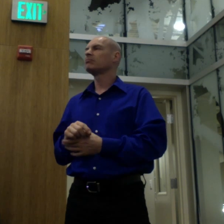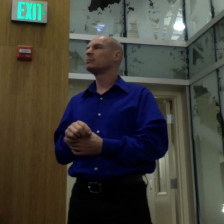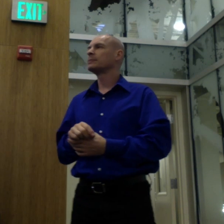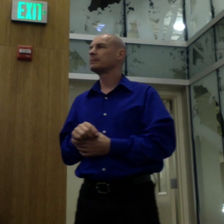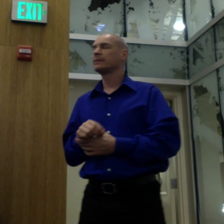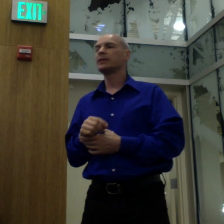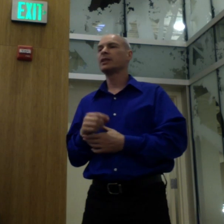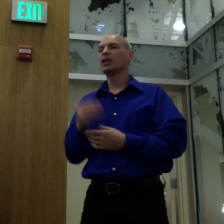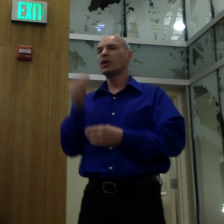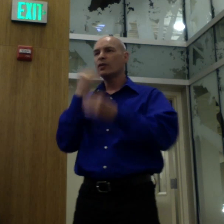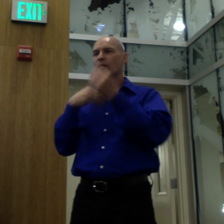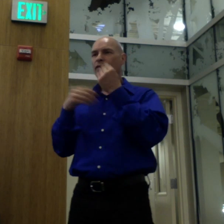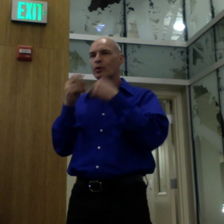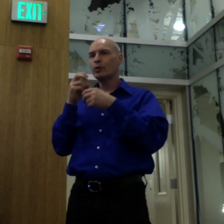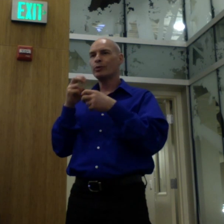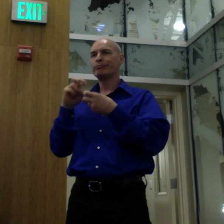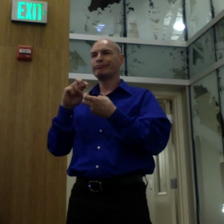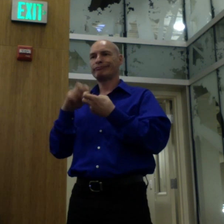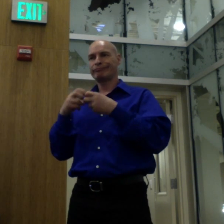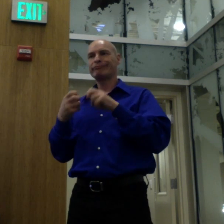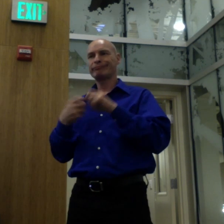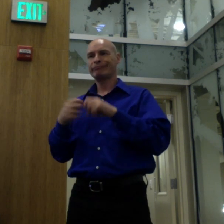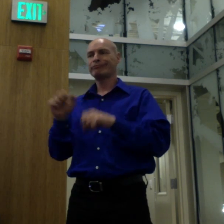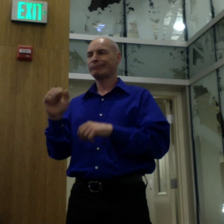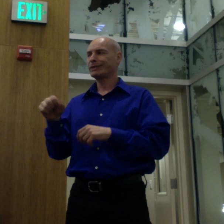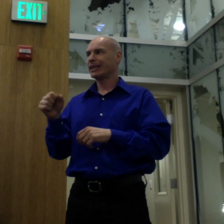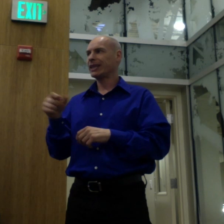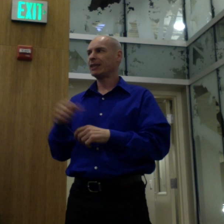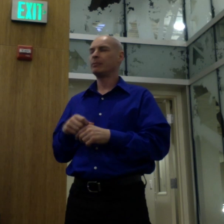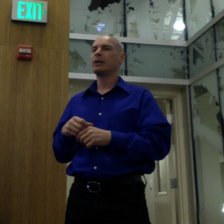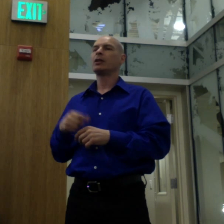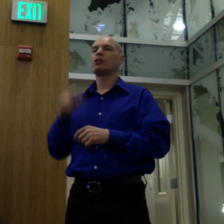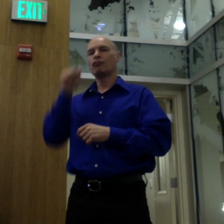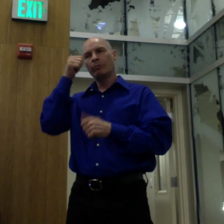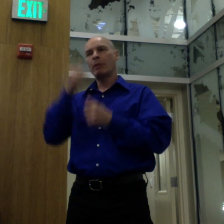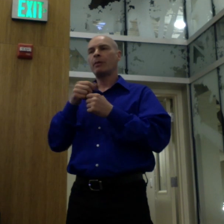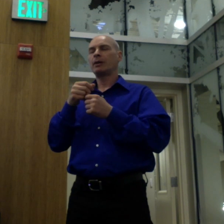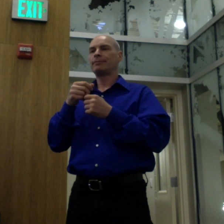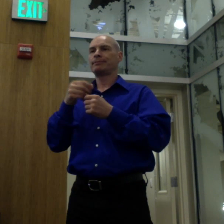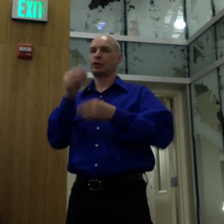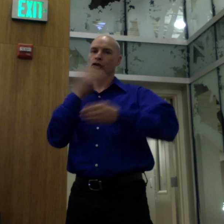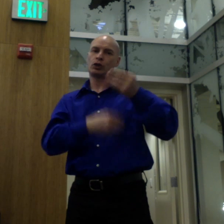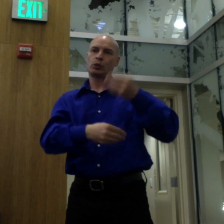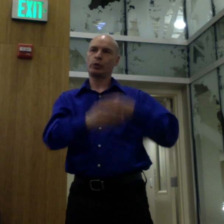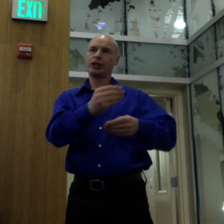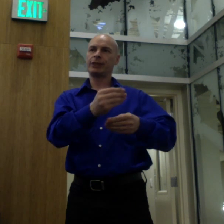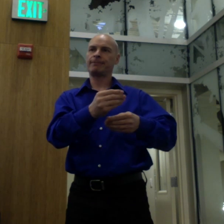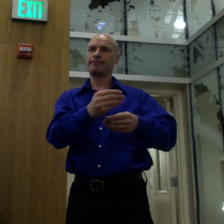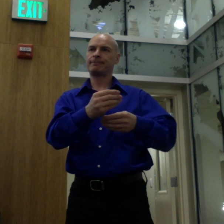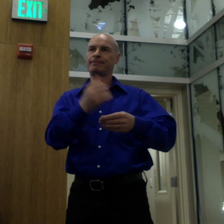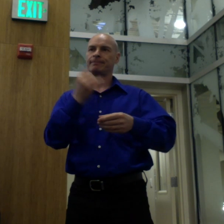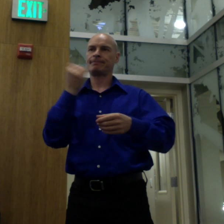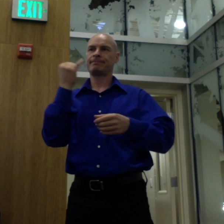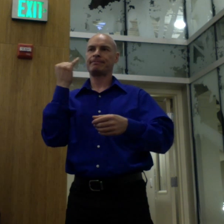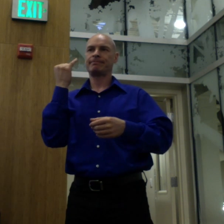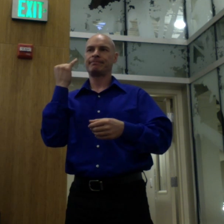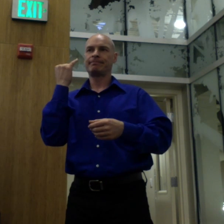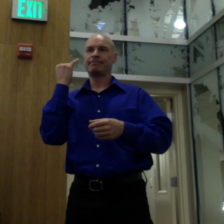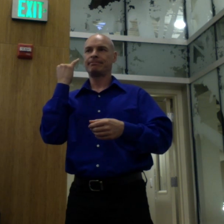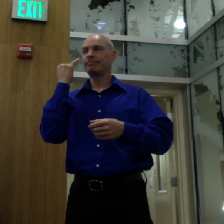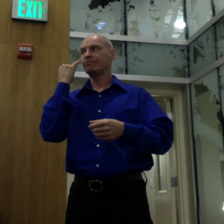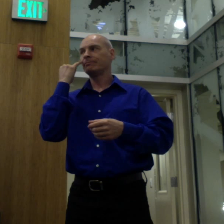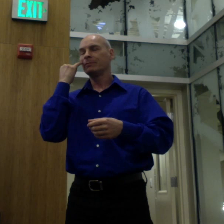can be tricky, but also make sure you rotate through. So, like it's getting time for me to go through my